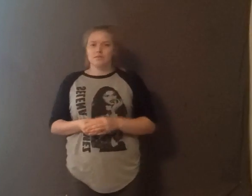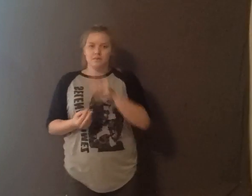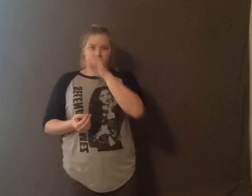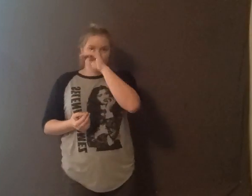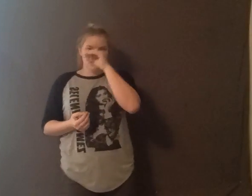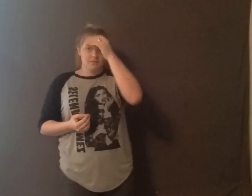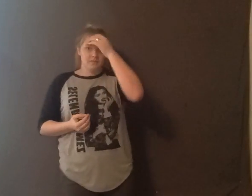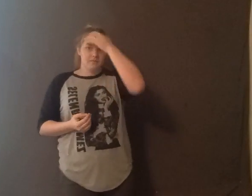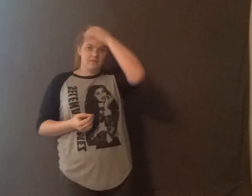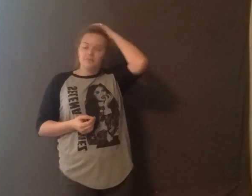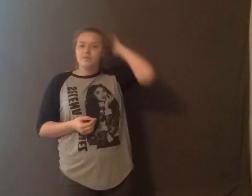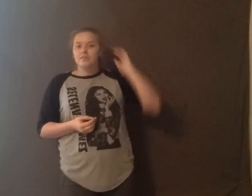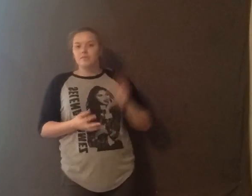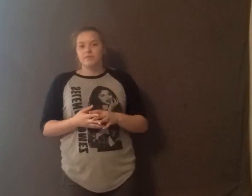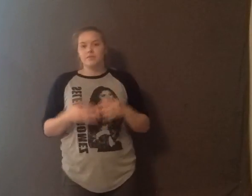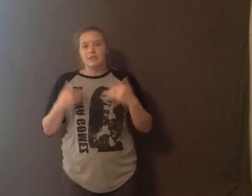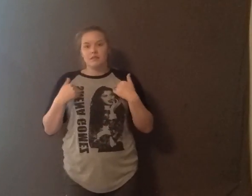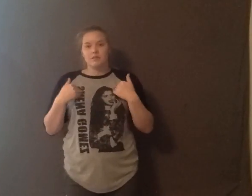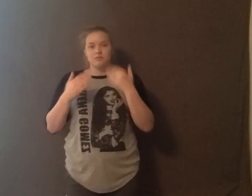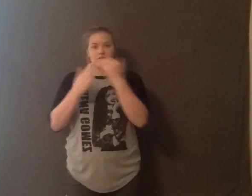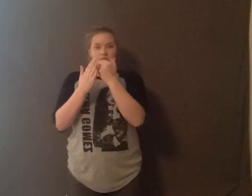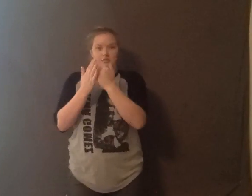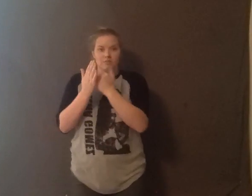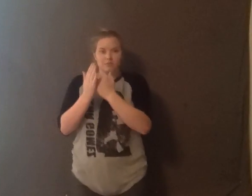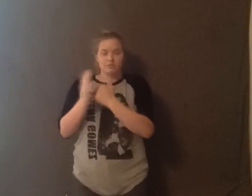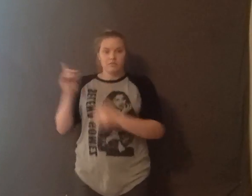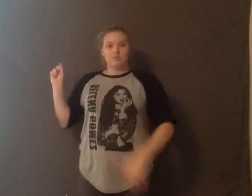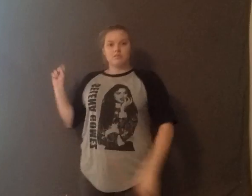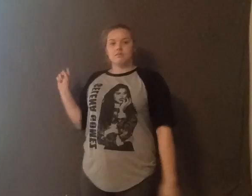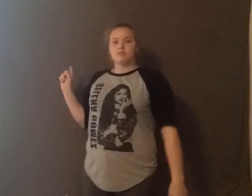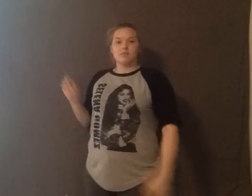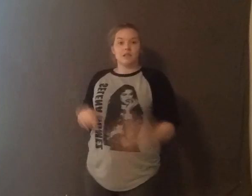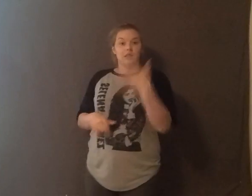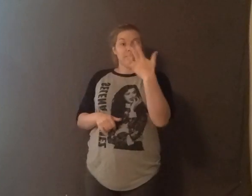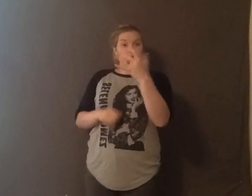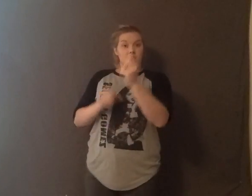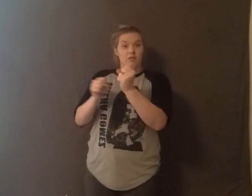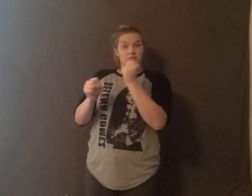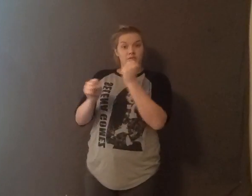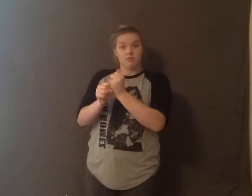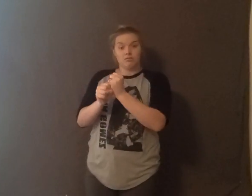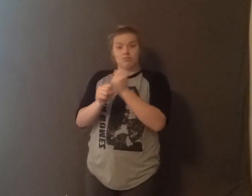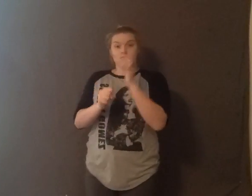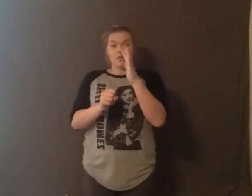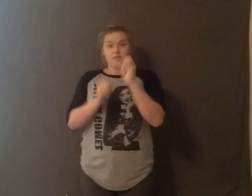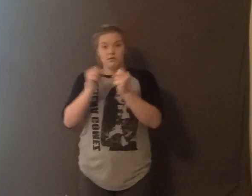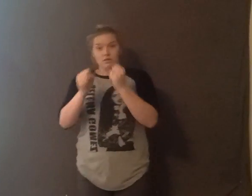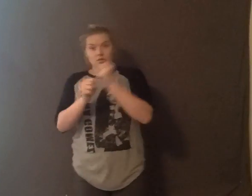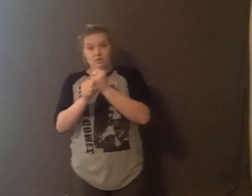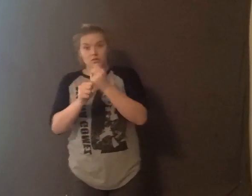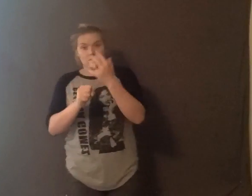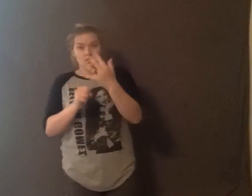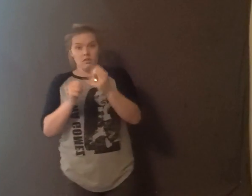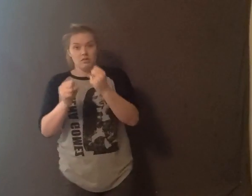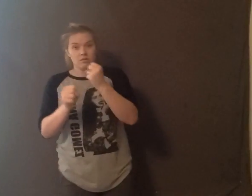USDA, makes a pyramid or a power plate every 5 years for the American public, they're going to guarantee that on that plate are going to be foods which,